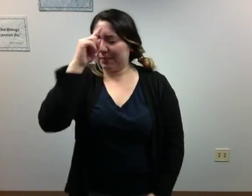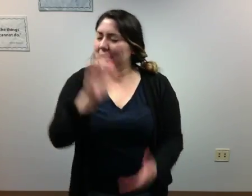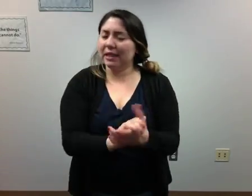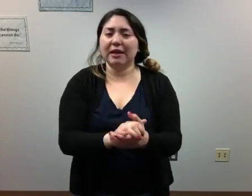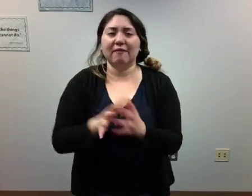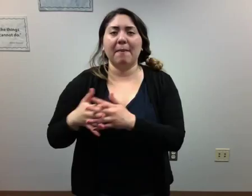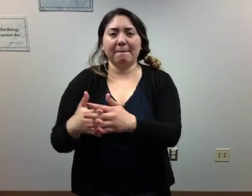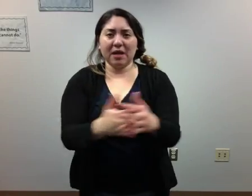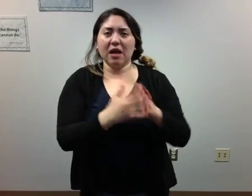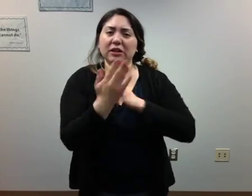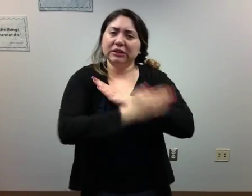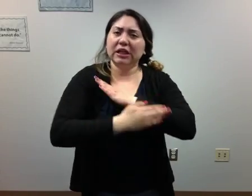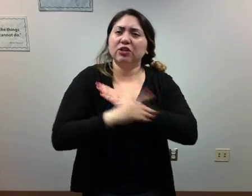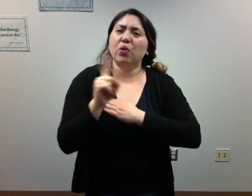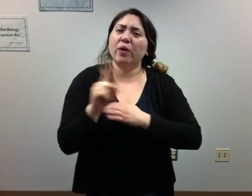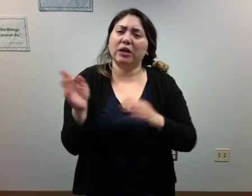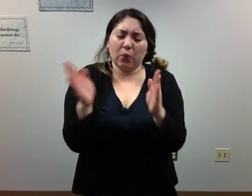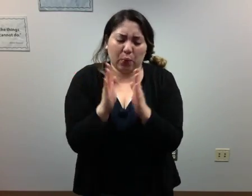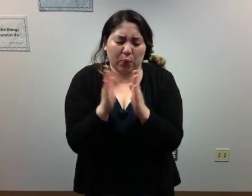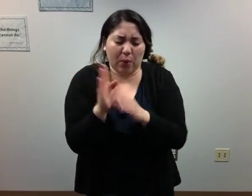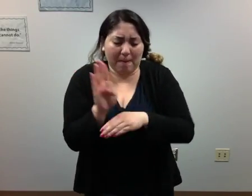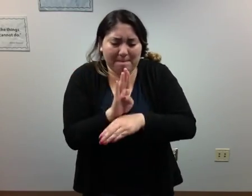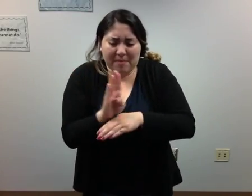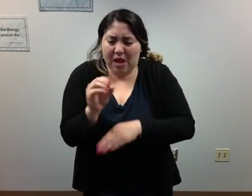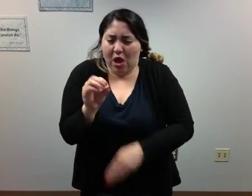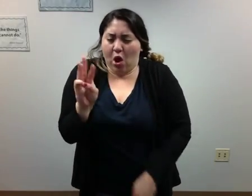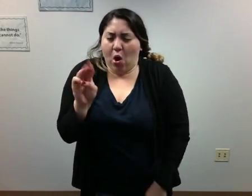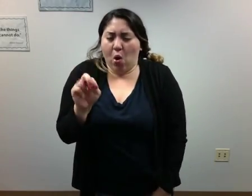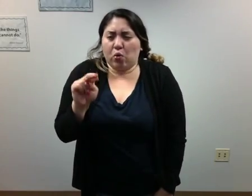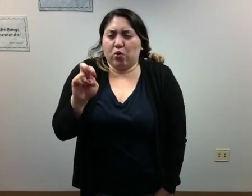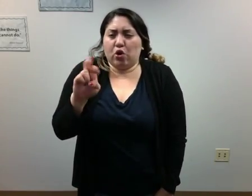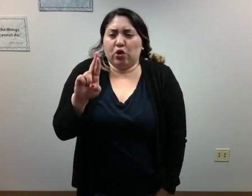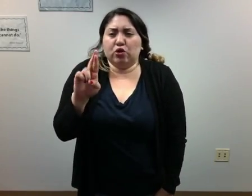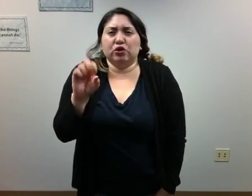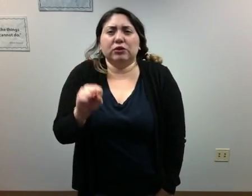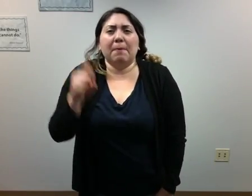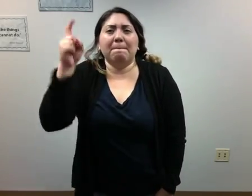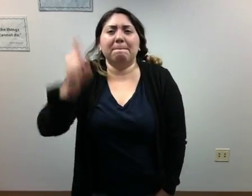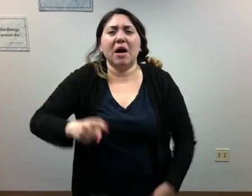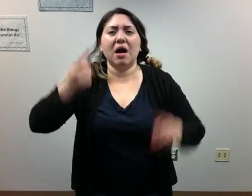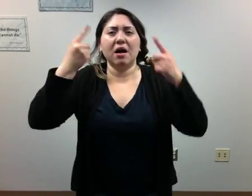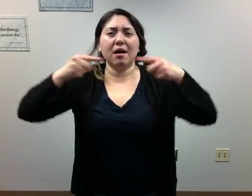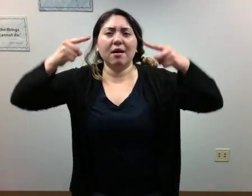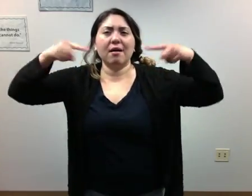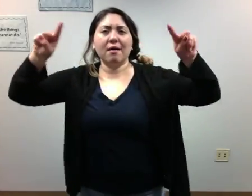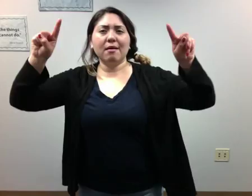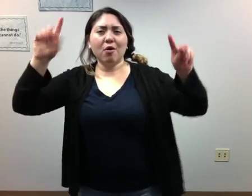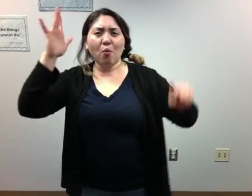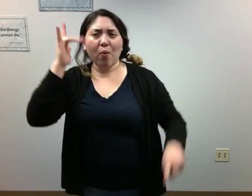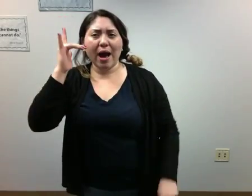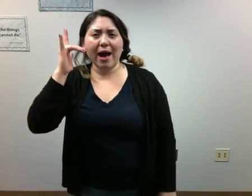where small business owners must succeed because they are the